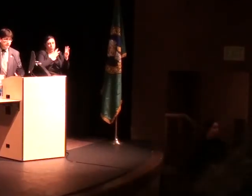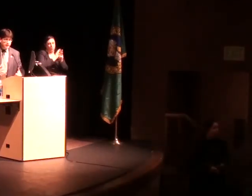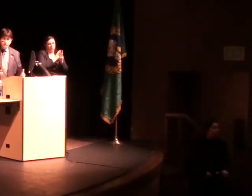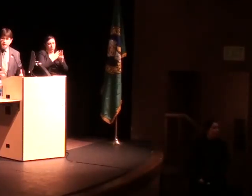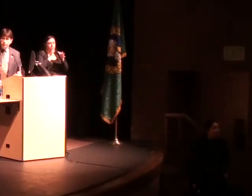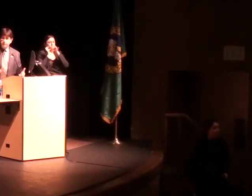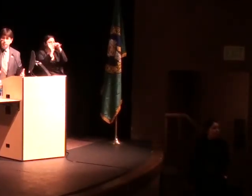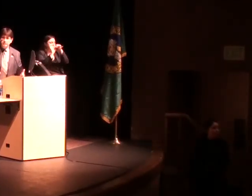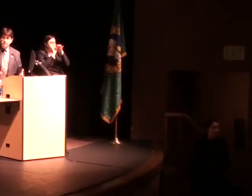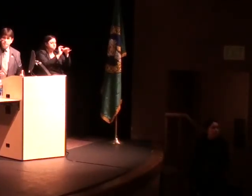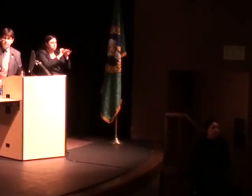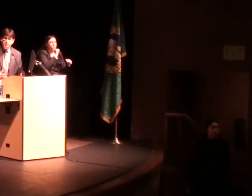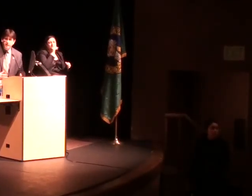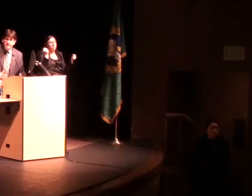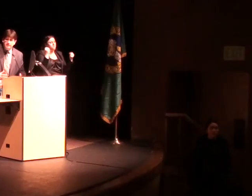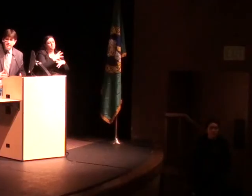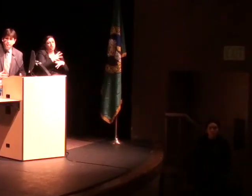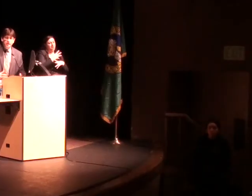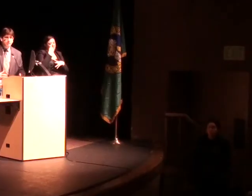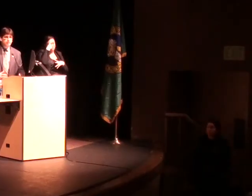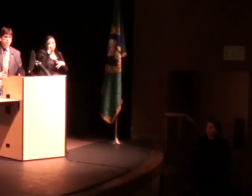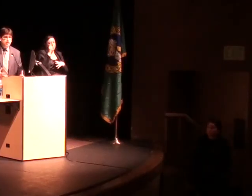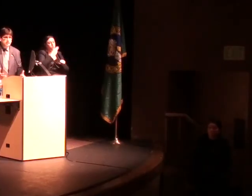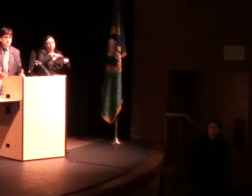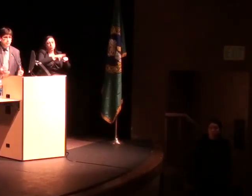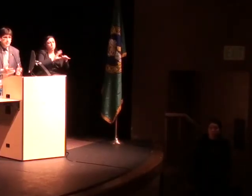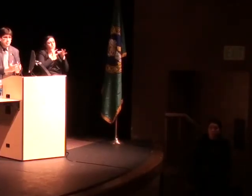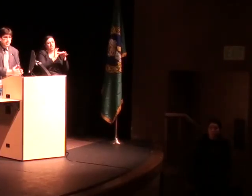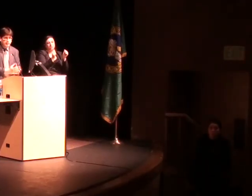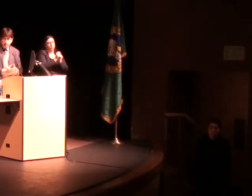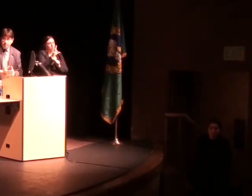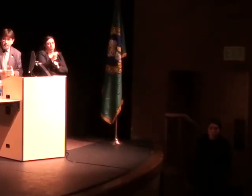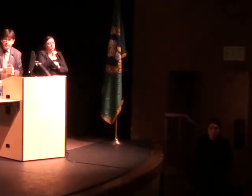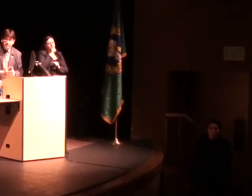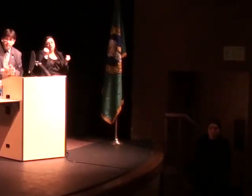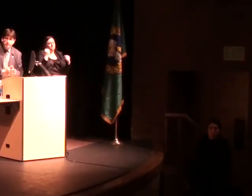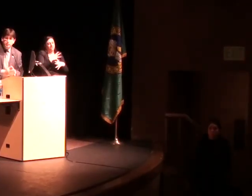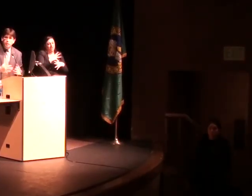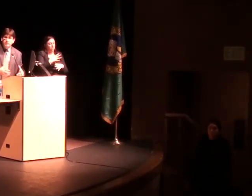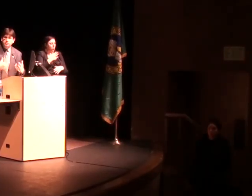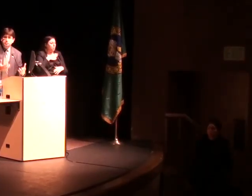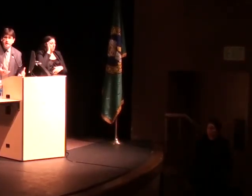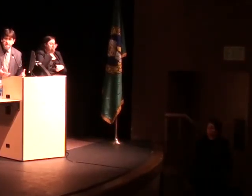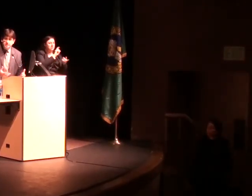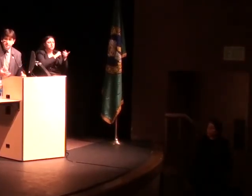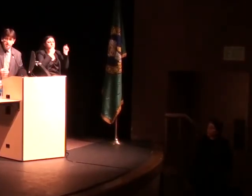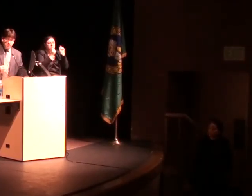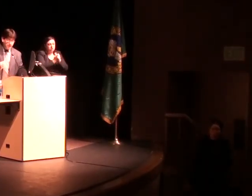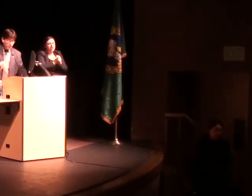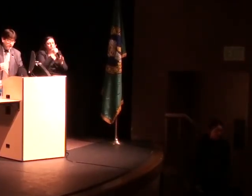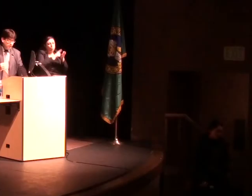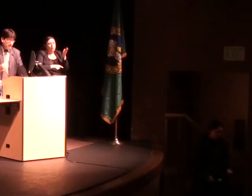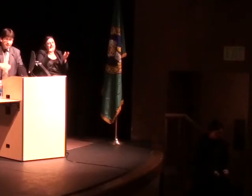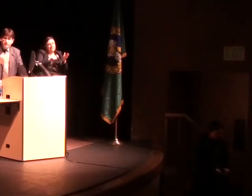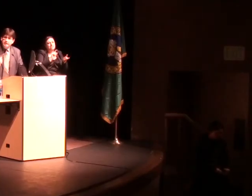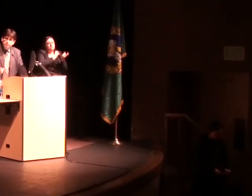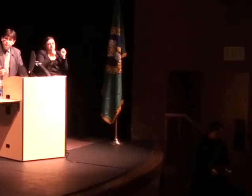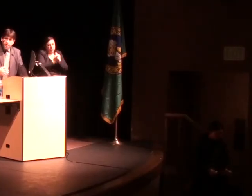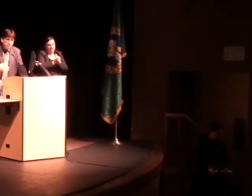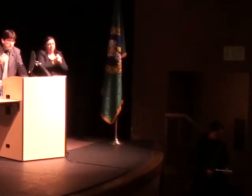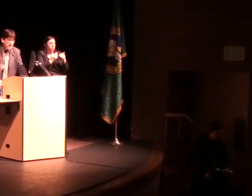are not afraid to have normal relations with the United States. We are going to change what the majority of the people in Cuba wants to change. But we